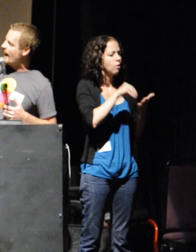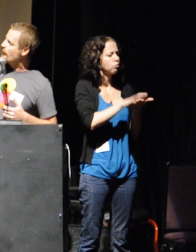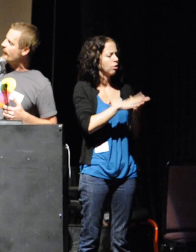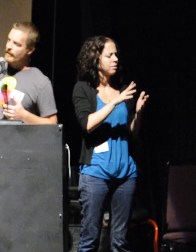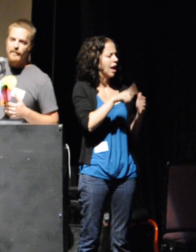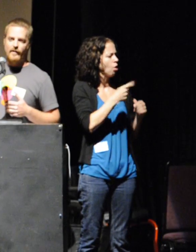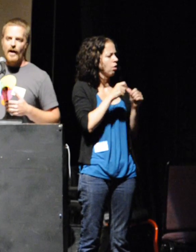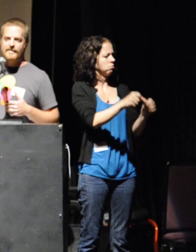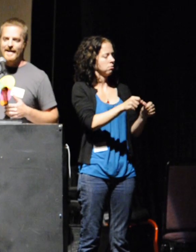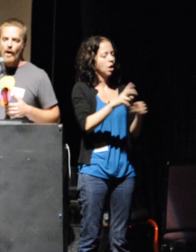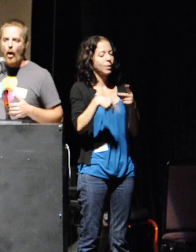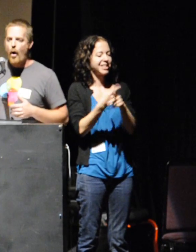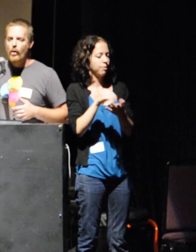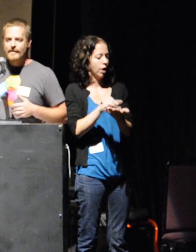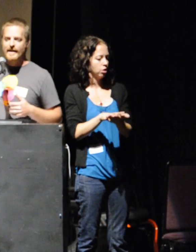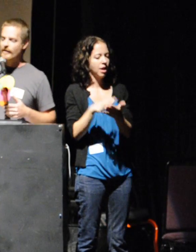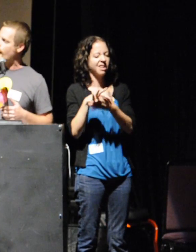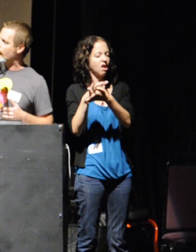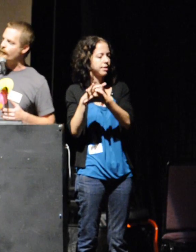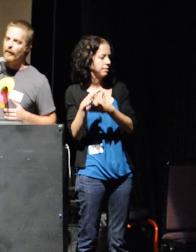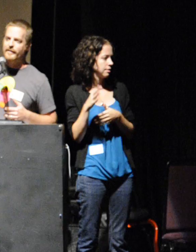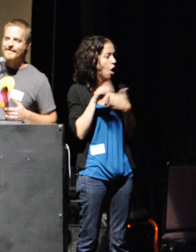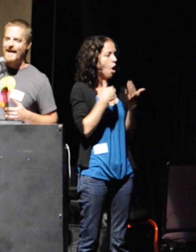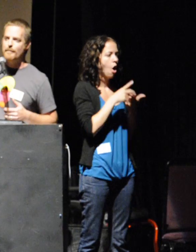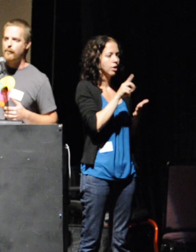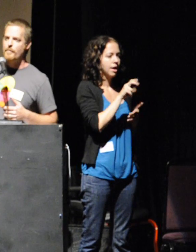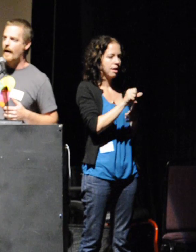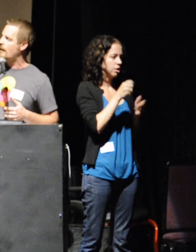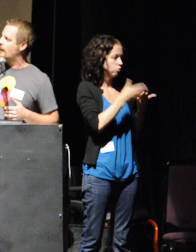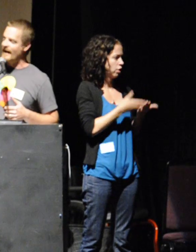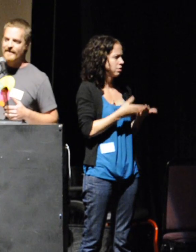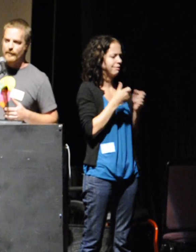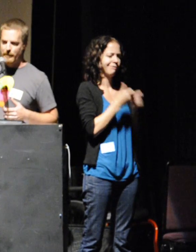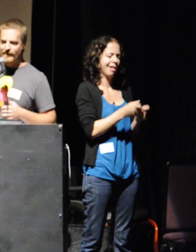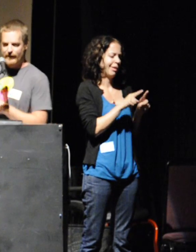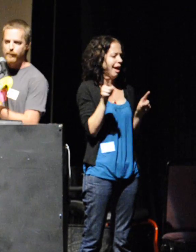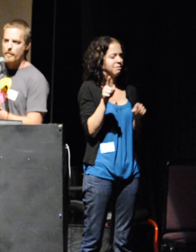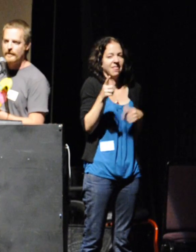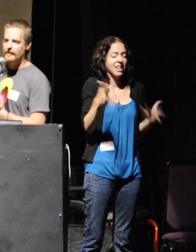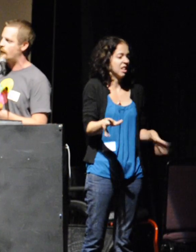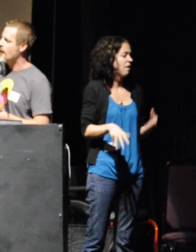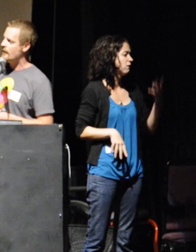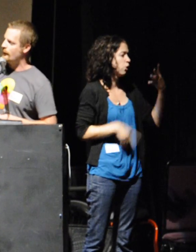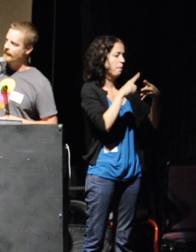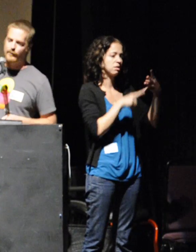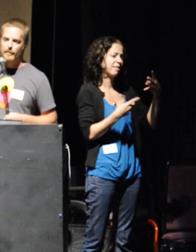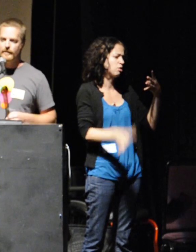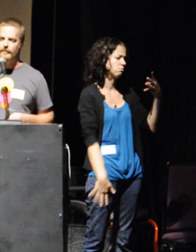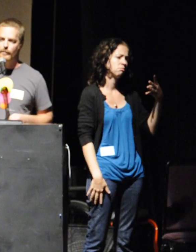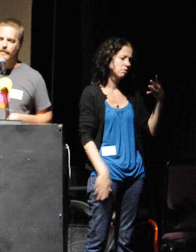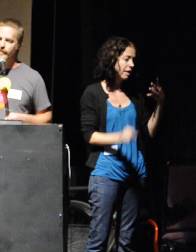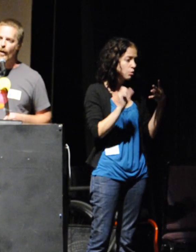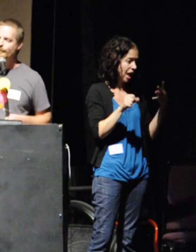there's the type of record, and there's the content. And all DNS records follow this same format. That's it. There's basically 4 pieces to it. So if you get these